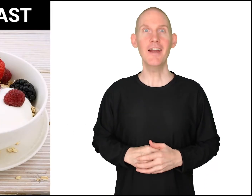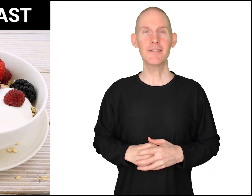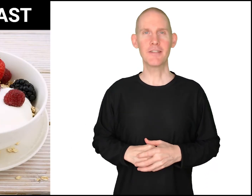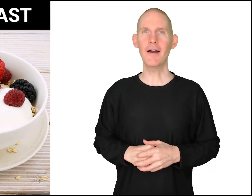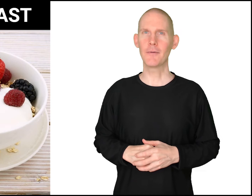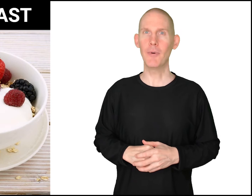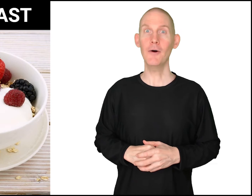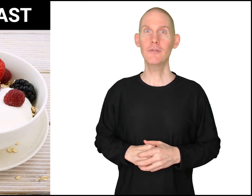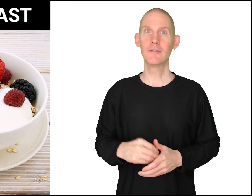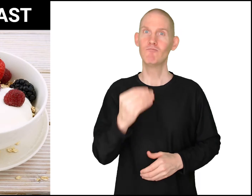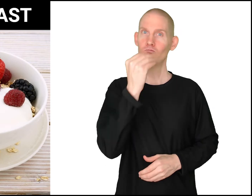Let's talk about